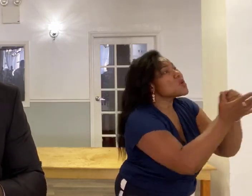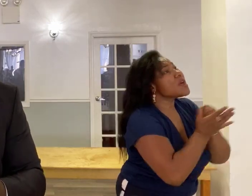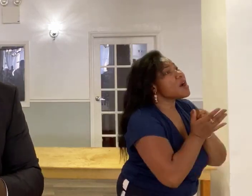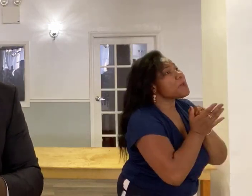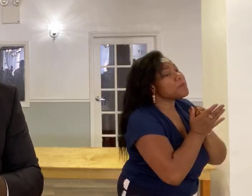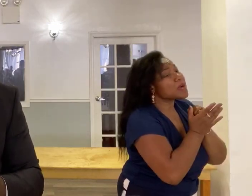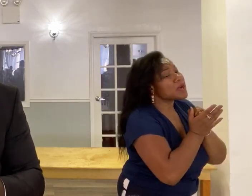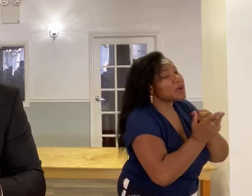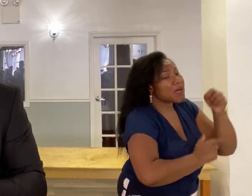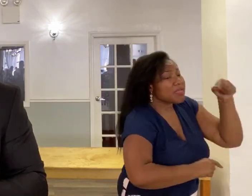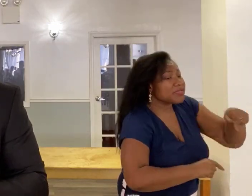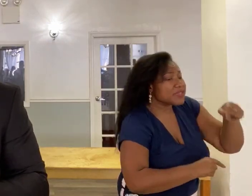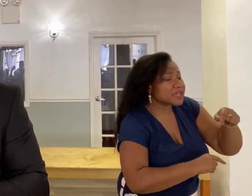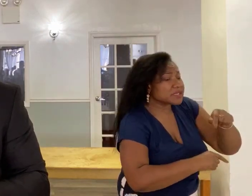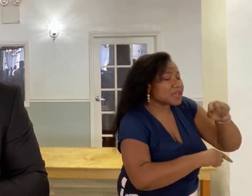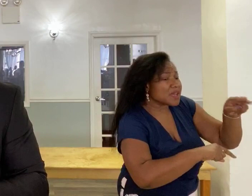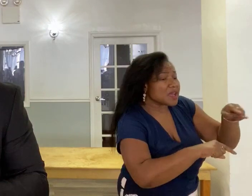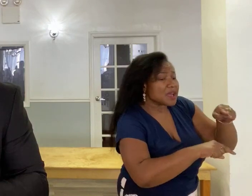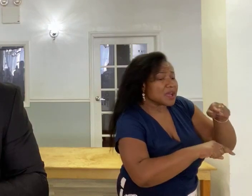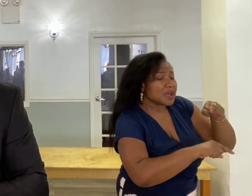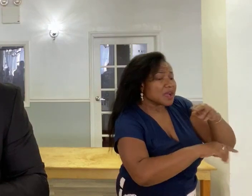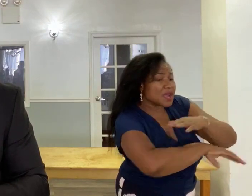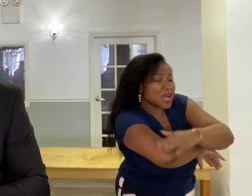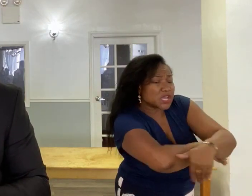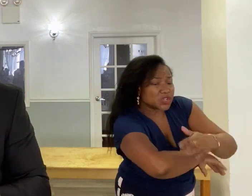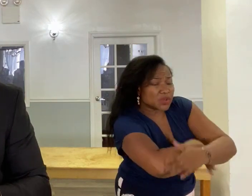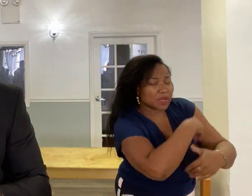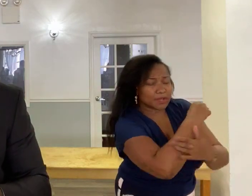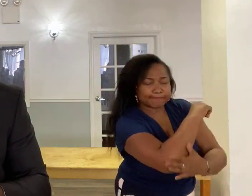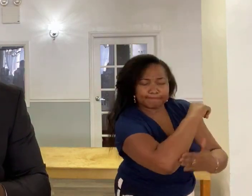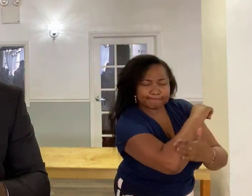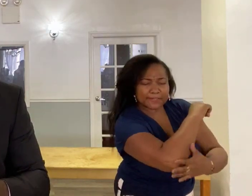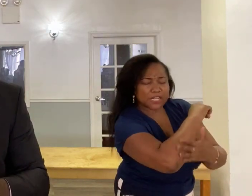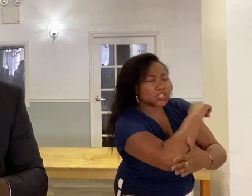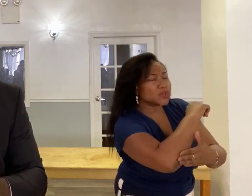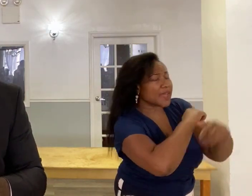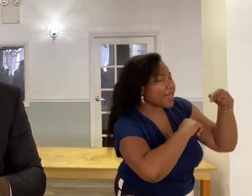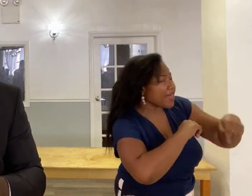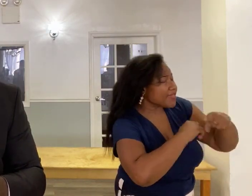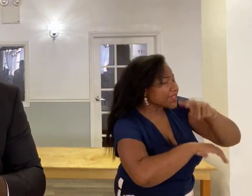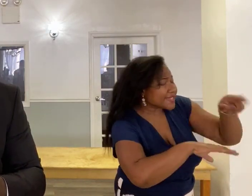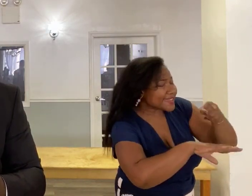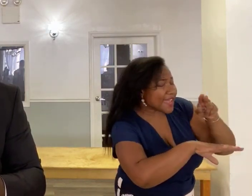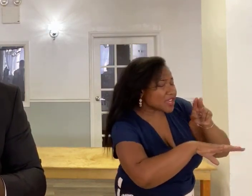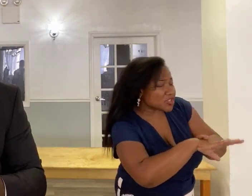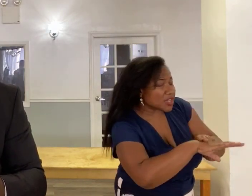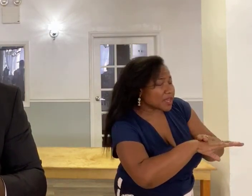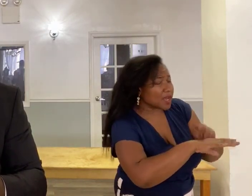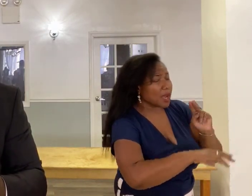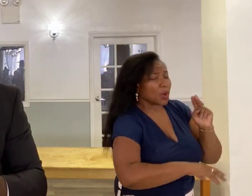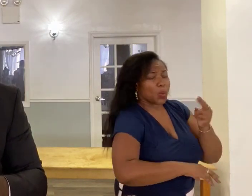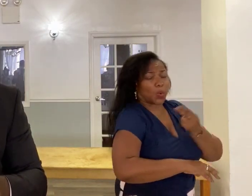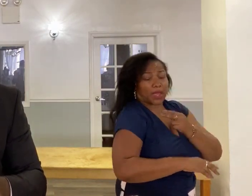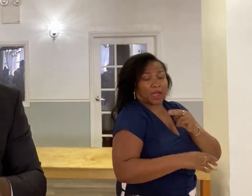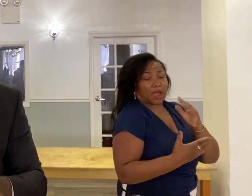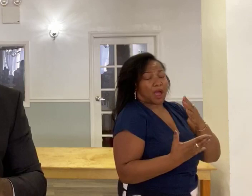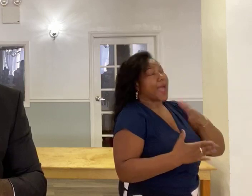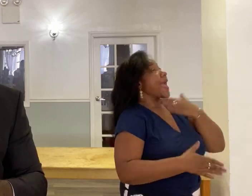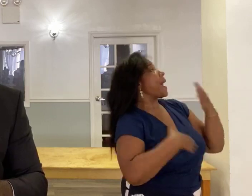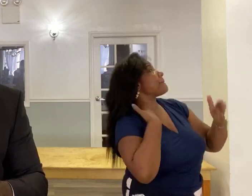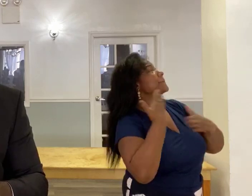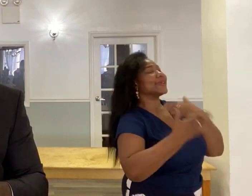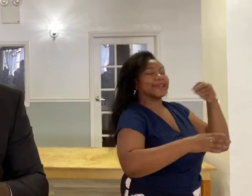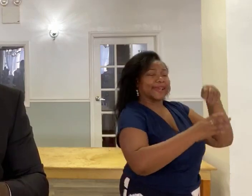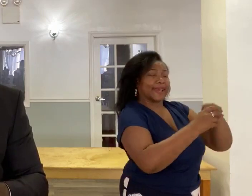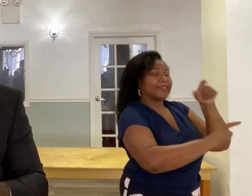affairs that regard our people, this nation, and we are so happy in